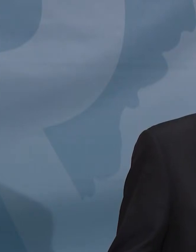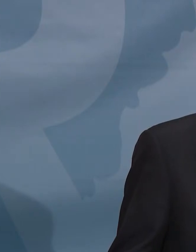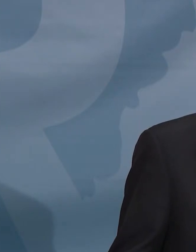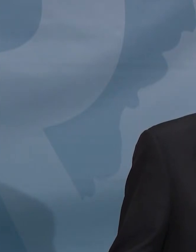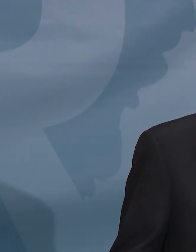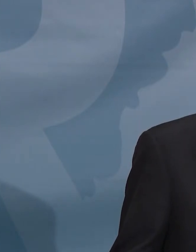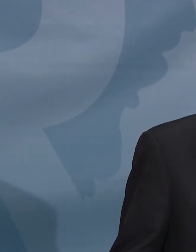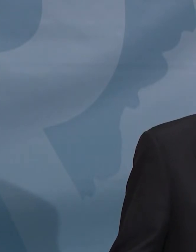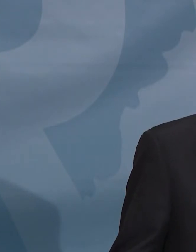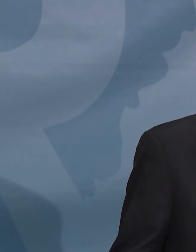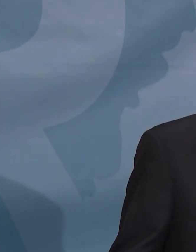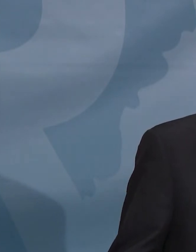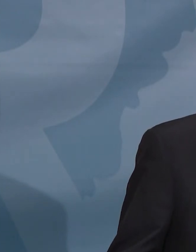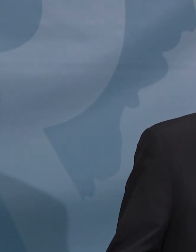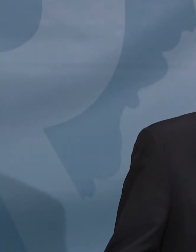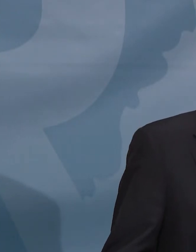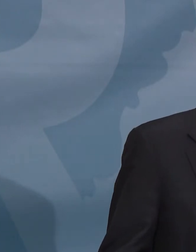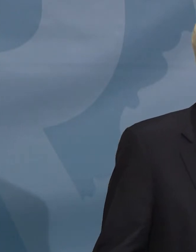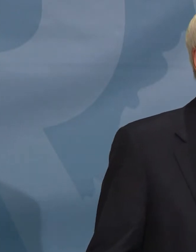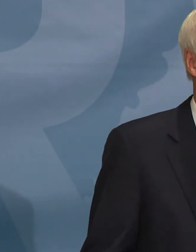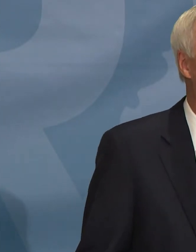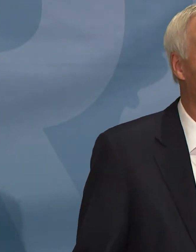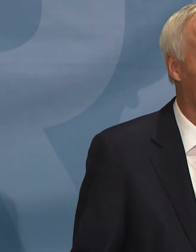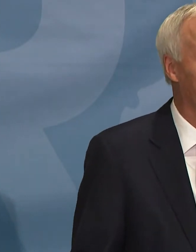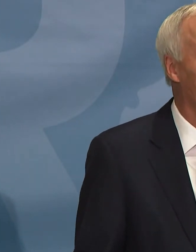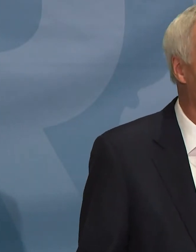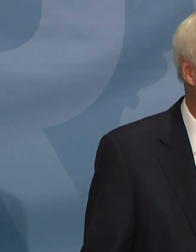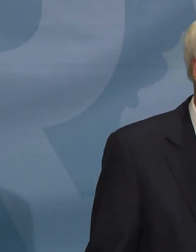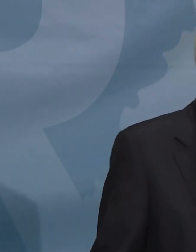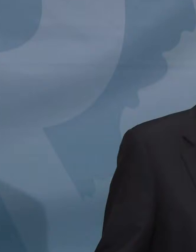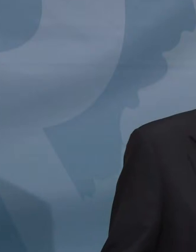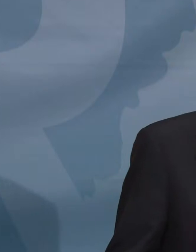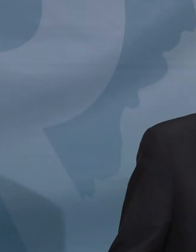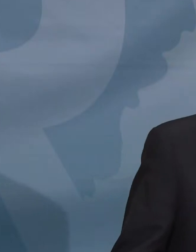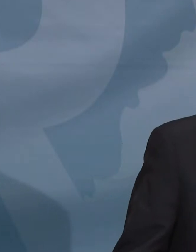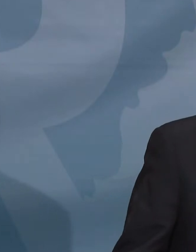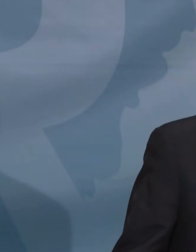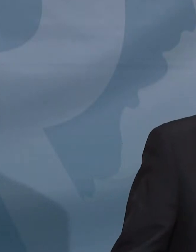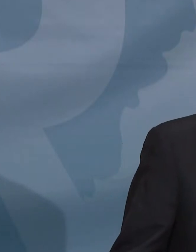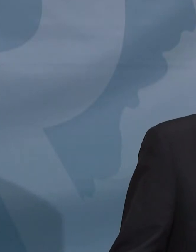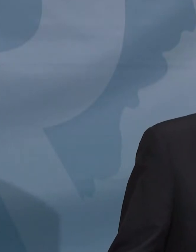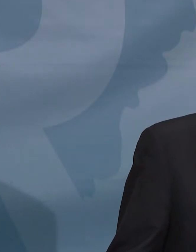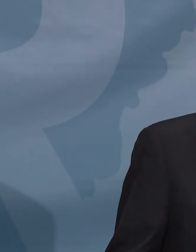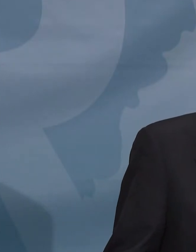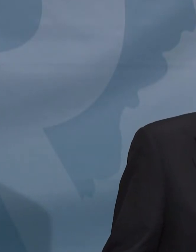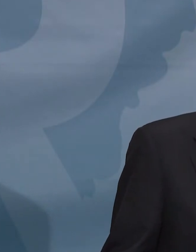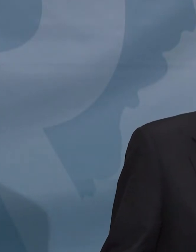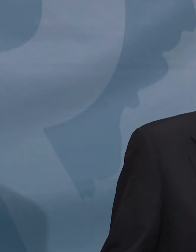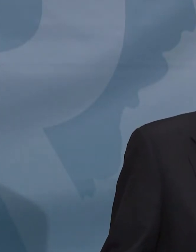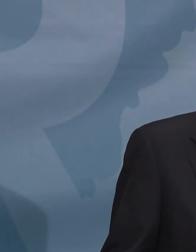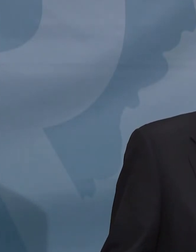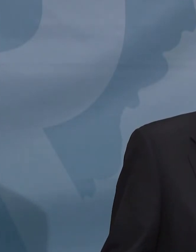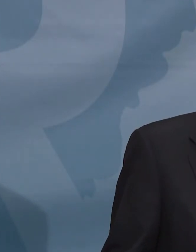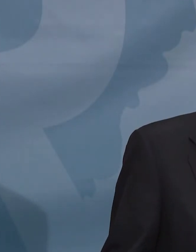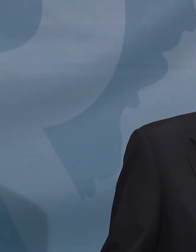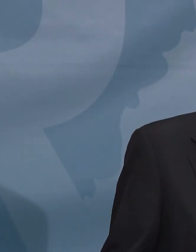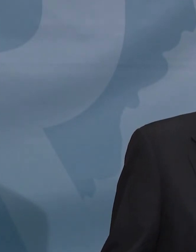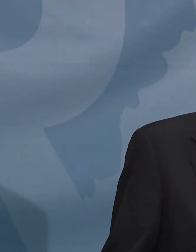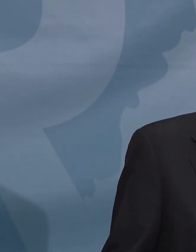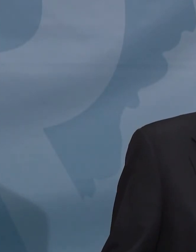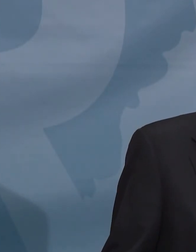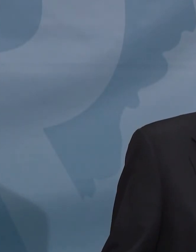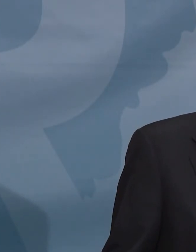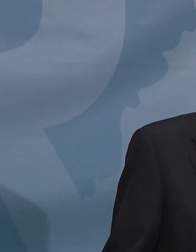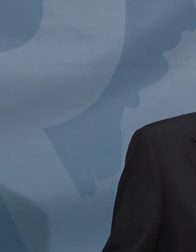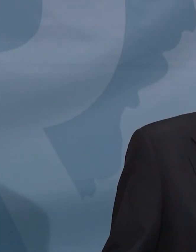to school. Now that they're in school, we don't want to lose our focus on increasing those students that are